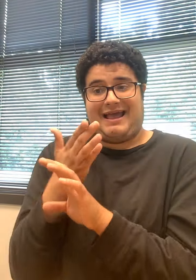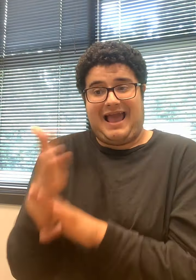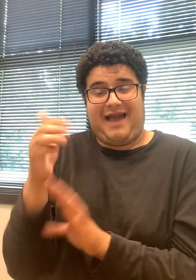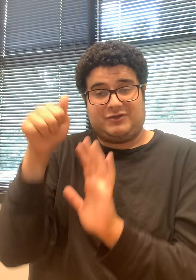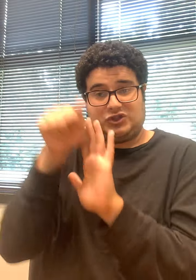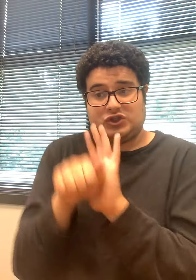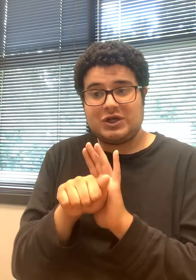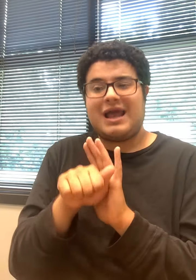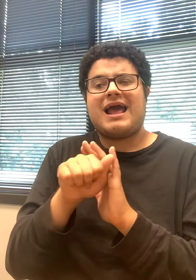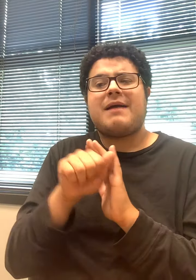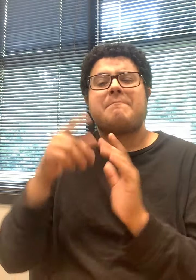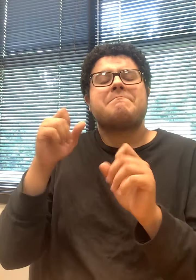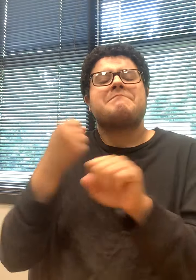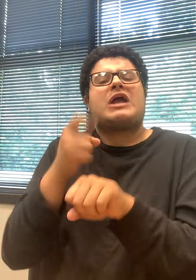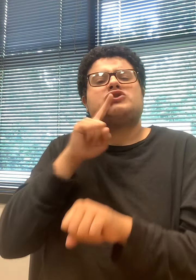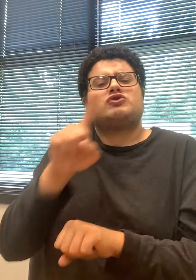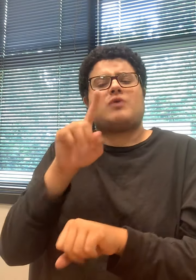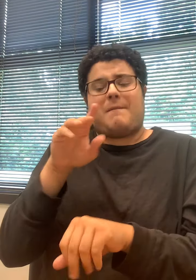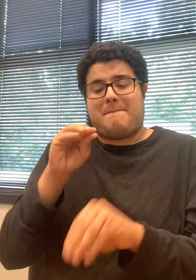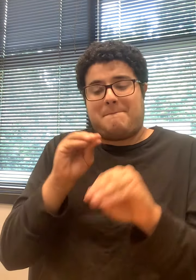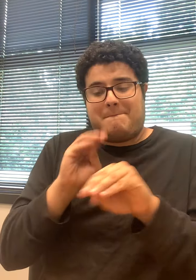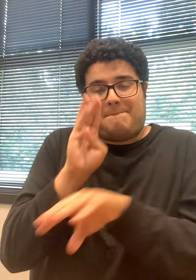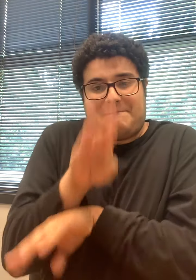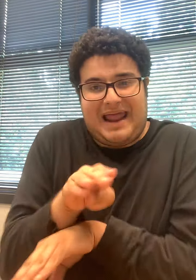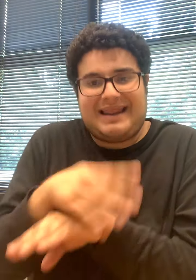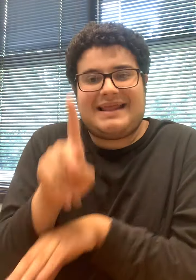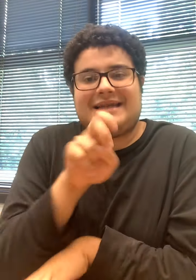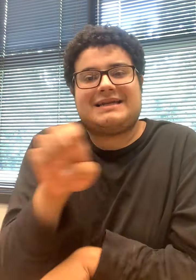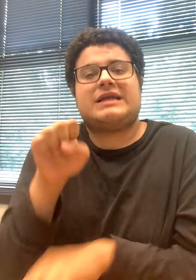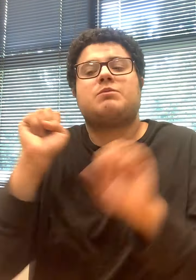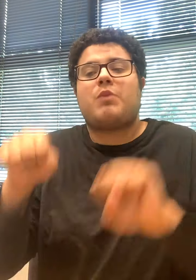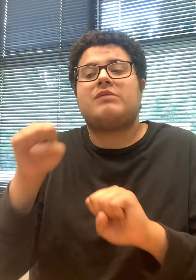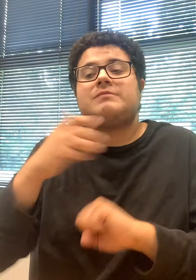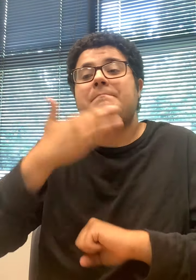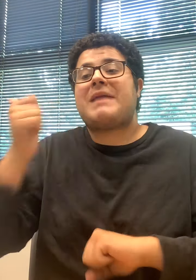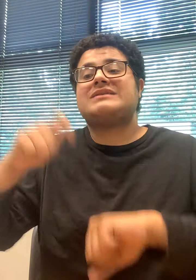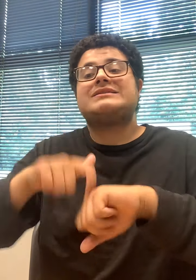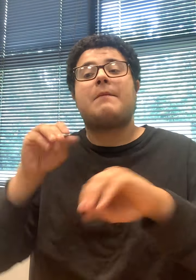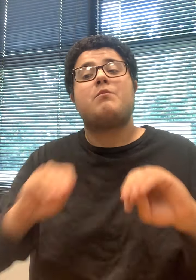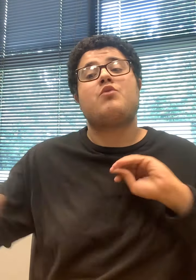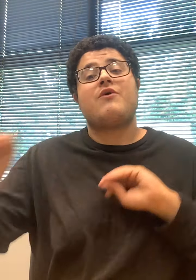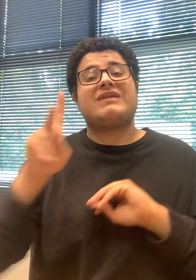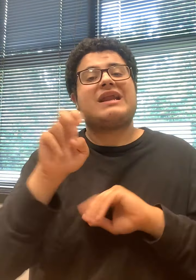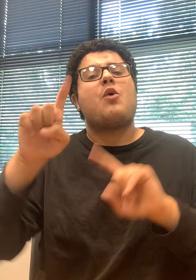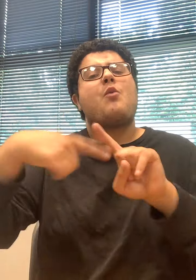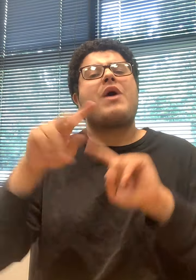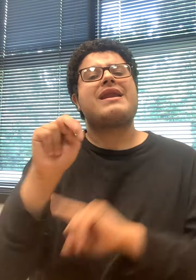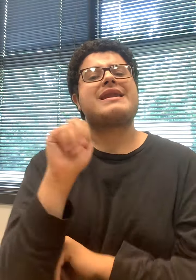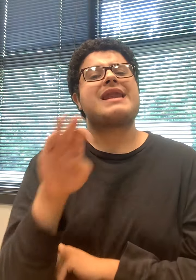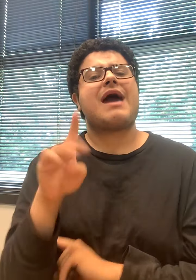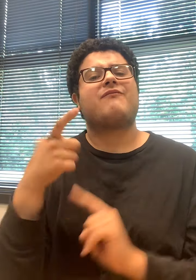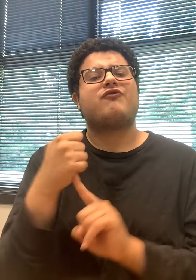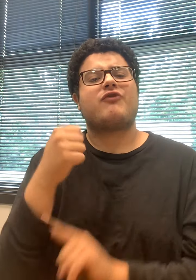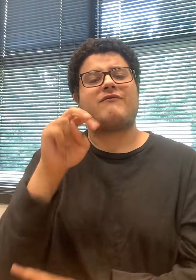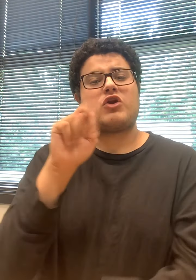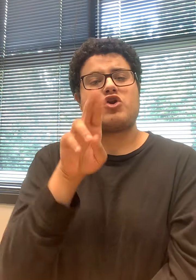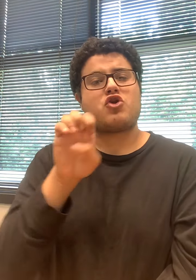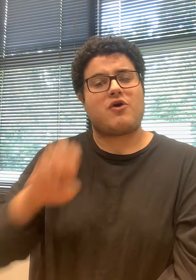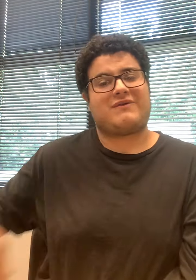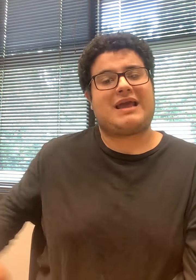for you to get as much bend in your knee as quickly as possible. The best time to move your knee is when it's numb from the peripheral nerve catheter before scar tissue